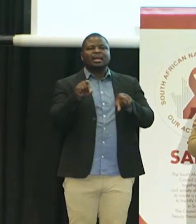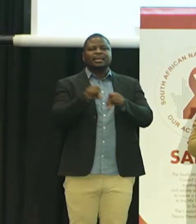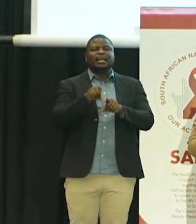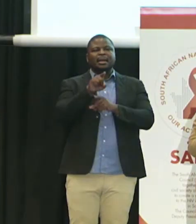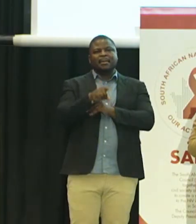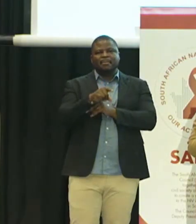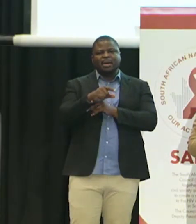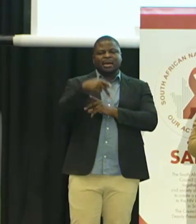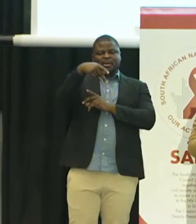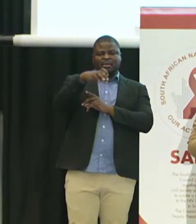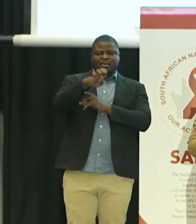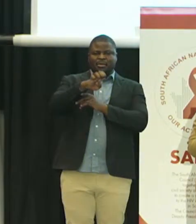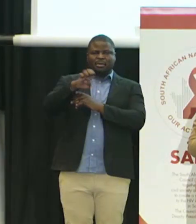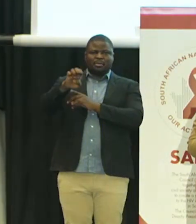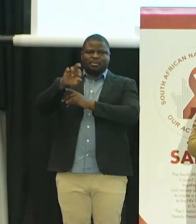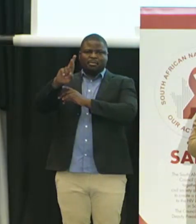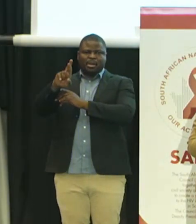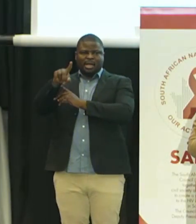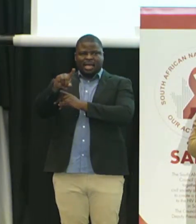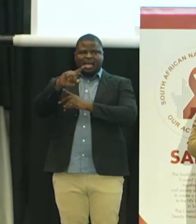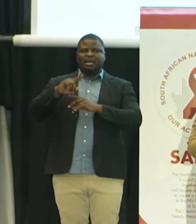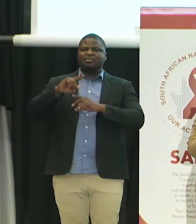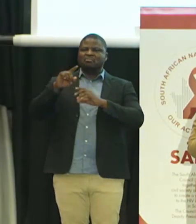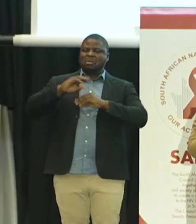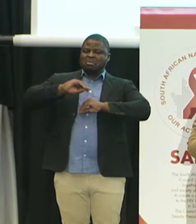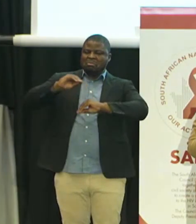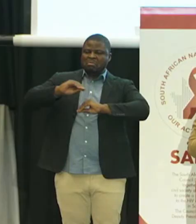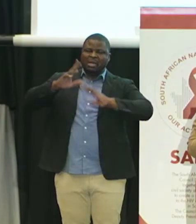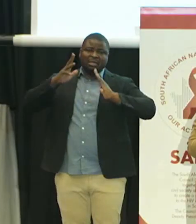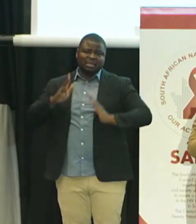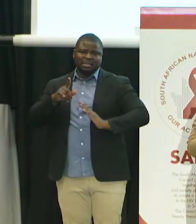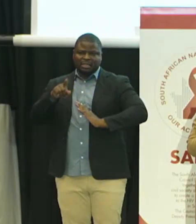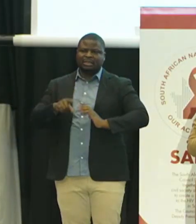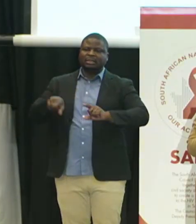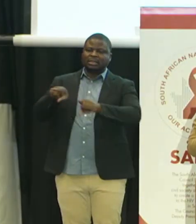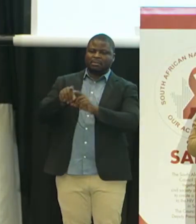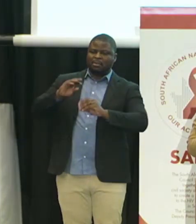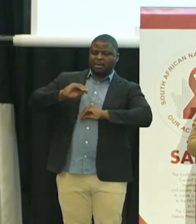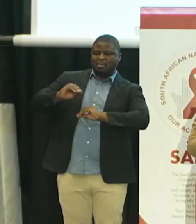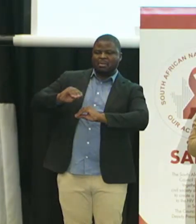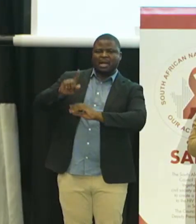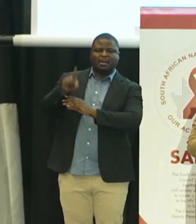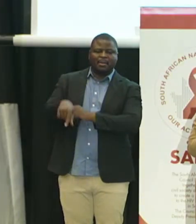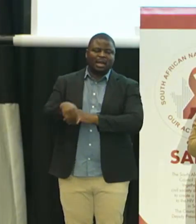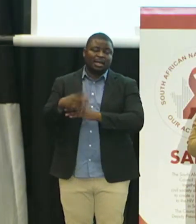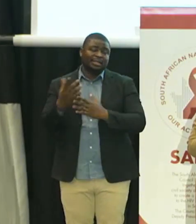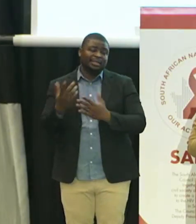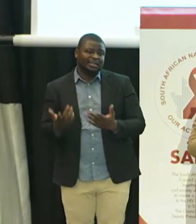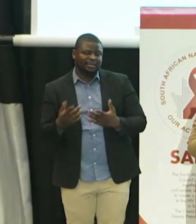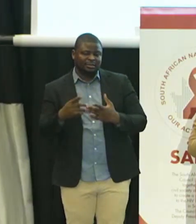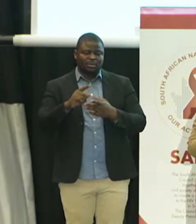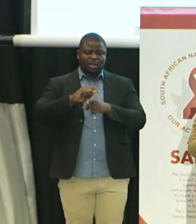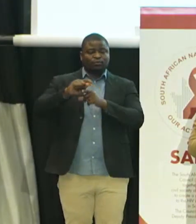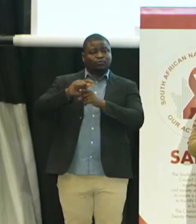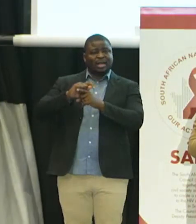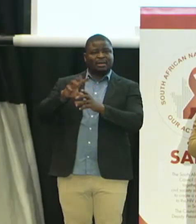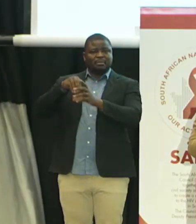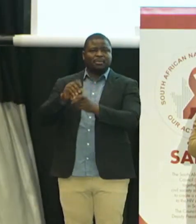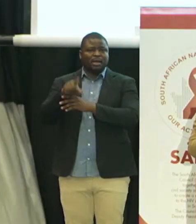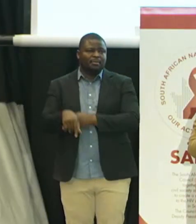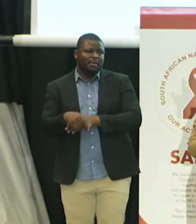or navigators within the centers of excellence, as well as representation in the clinic committees,